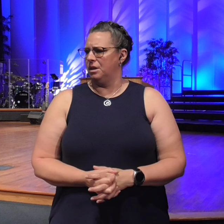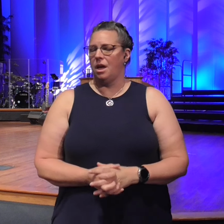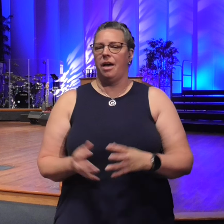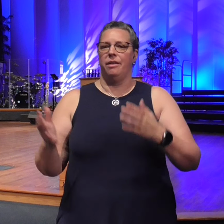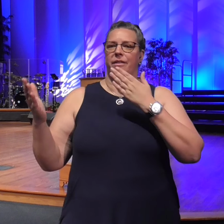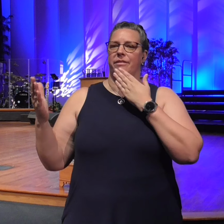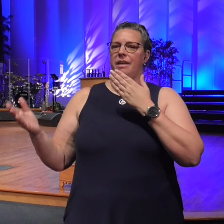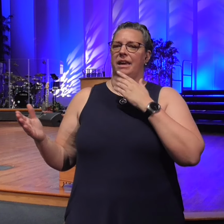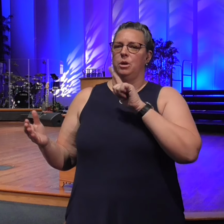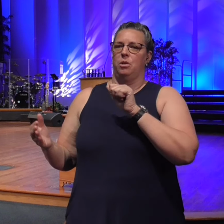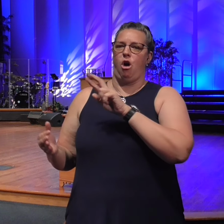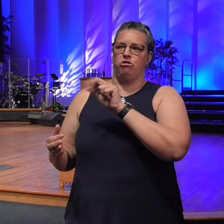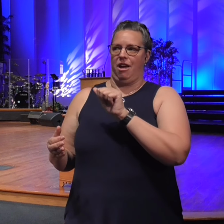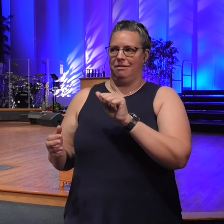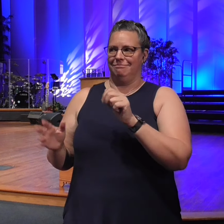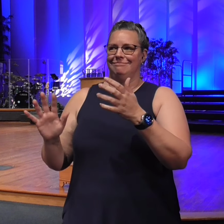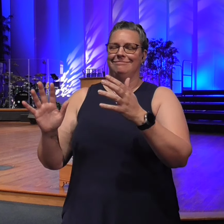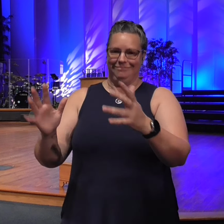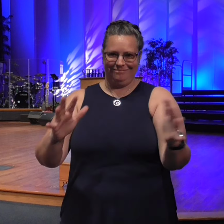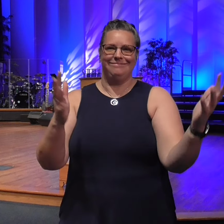Thank you, Laura.